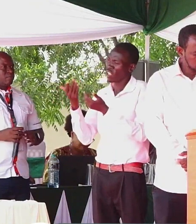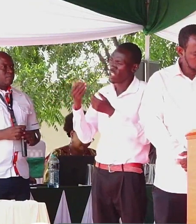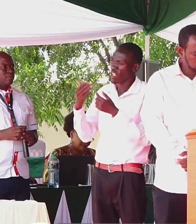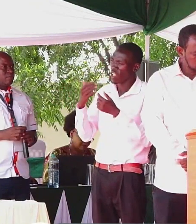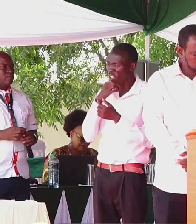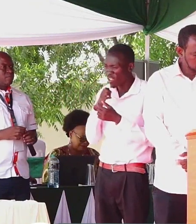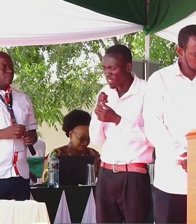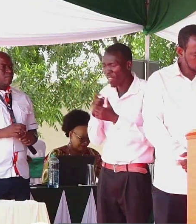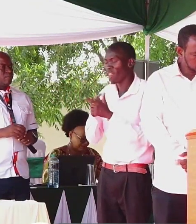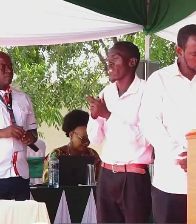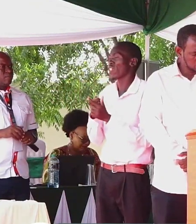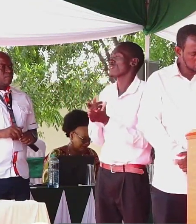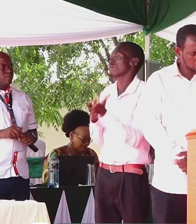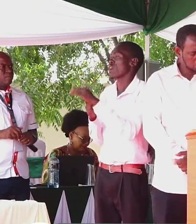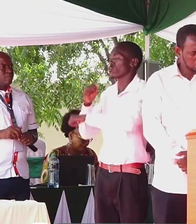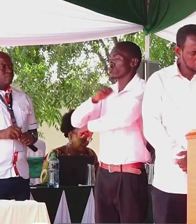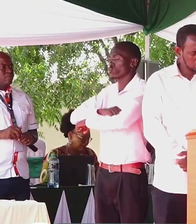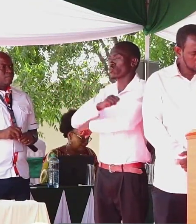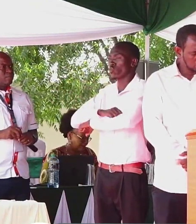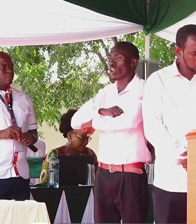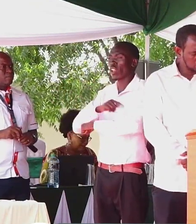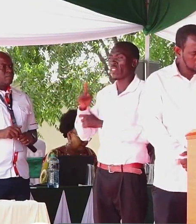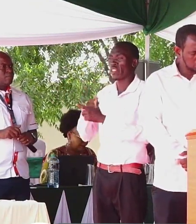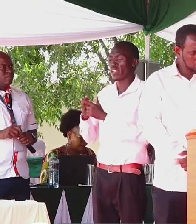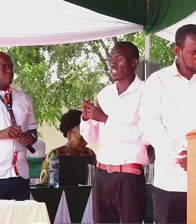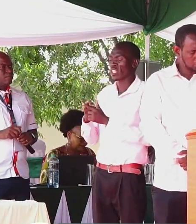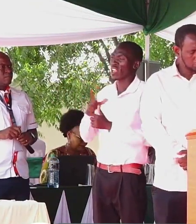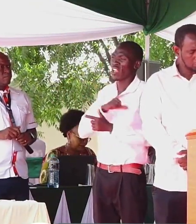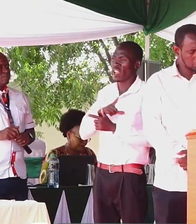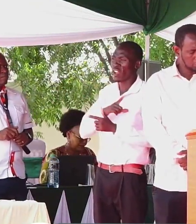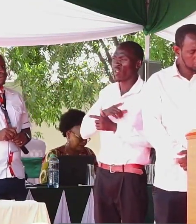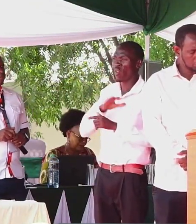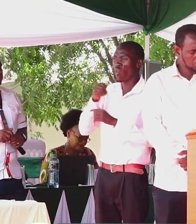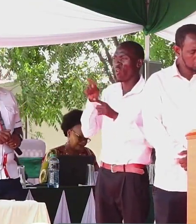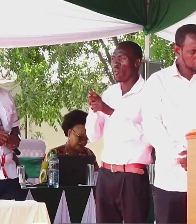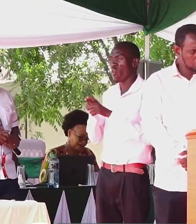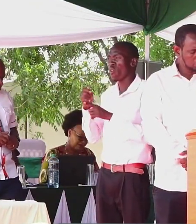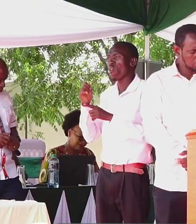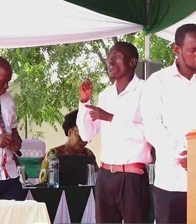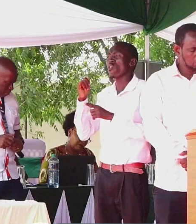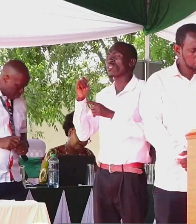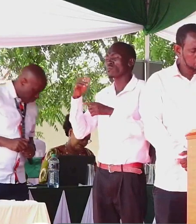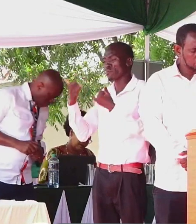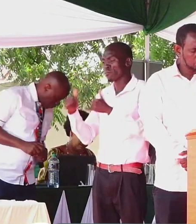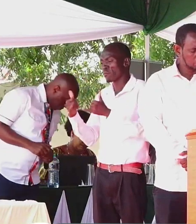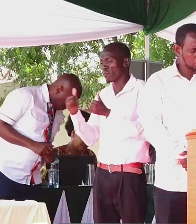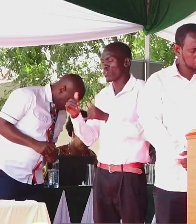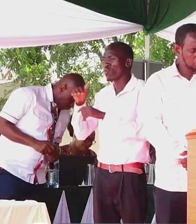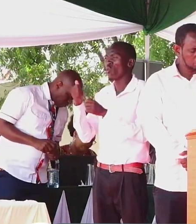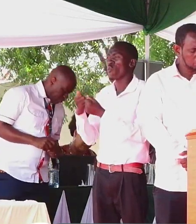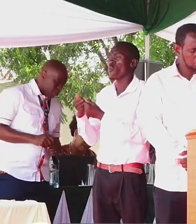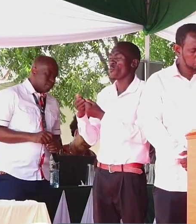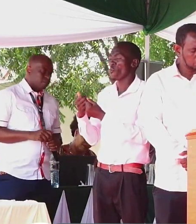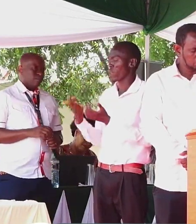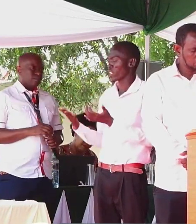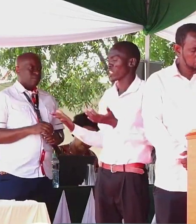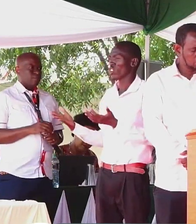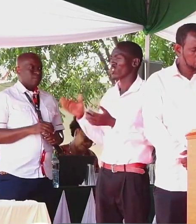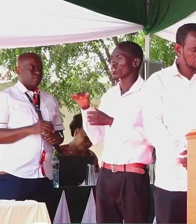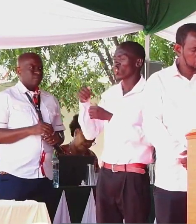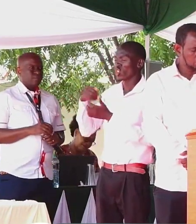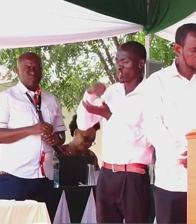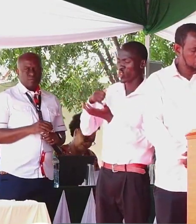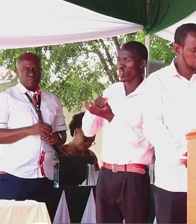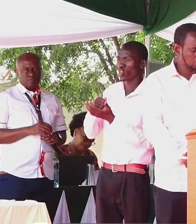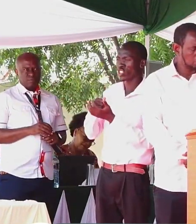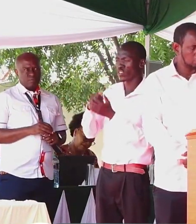the schools. So there are, of course, lack of indoor and outdoor play materials, And I've talked about the inclusive